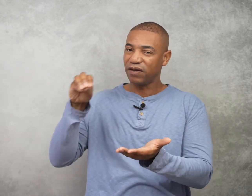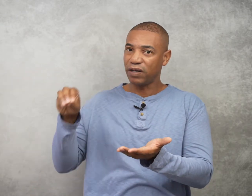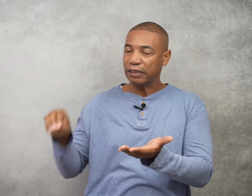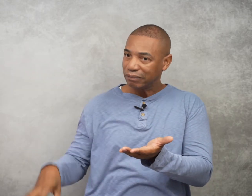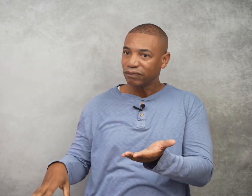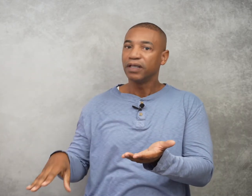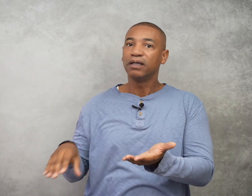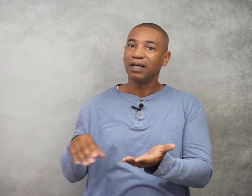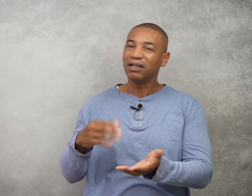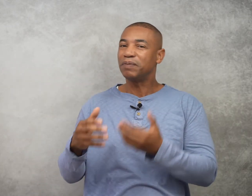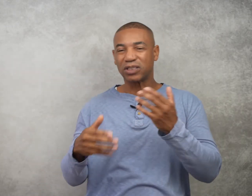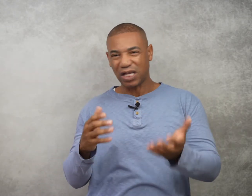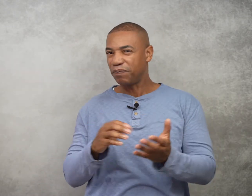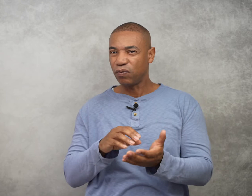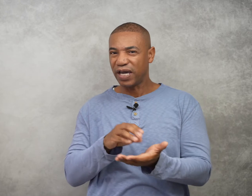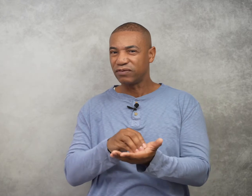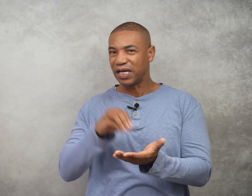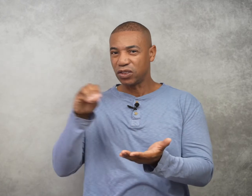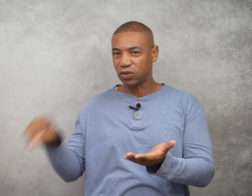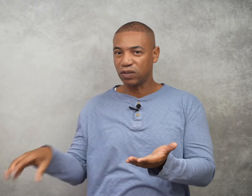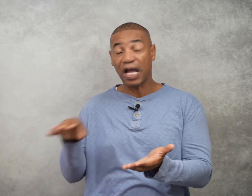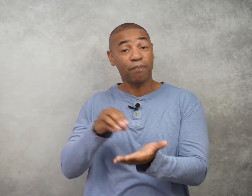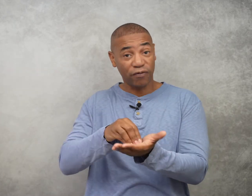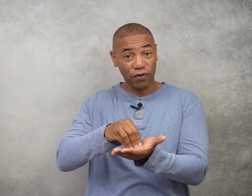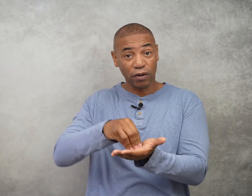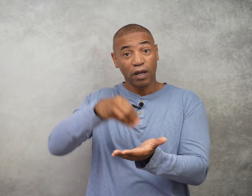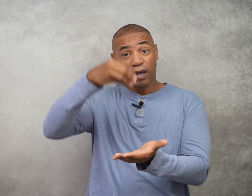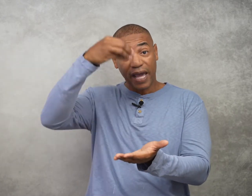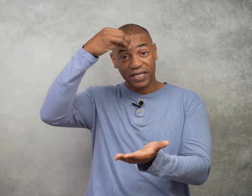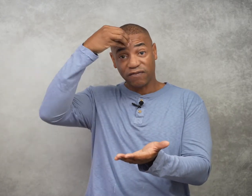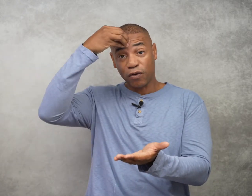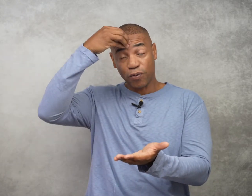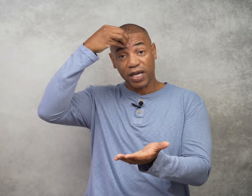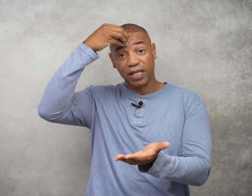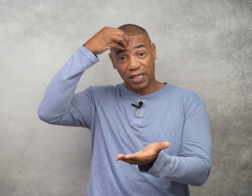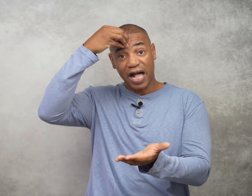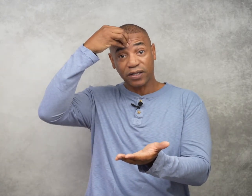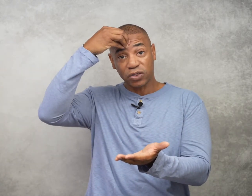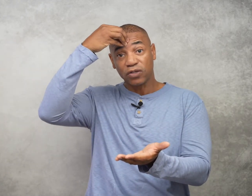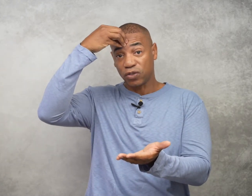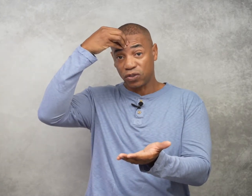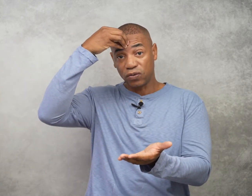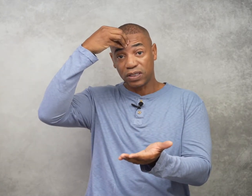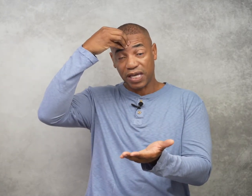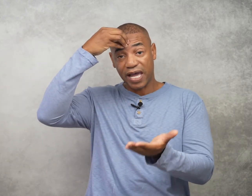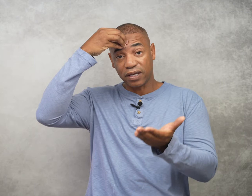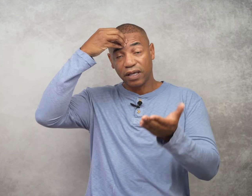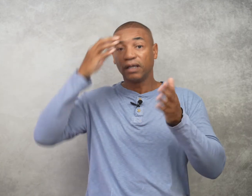a little bit sloppy way of signing student. I prefer as if you're bringing the knowledge to the student's head